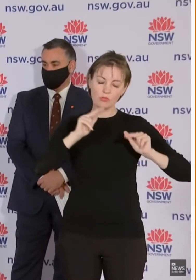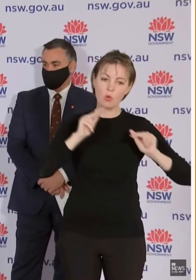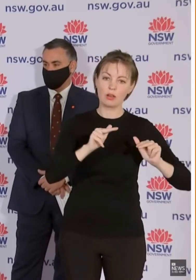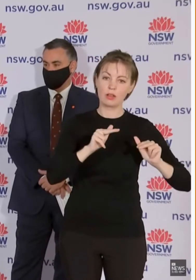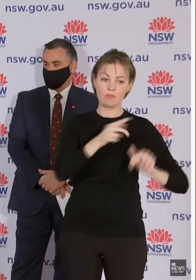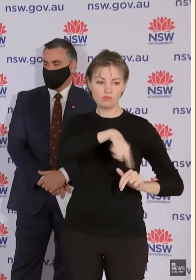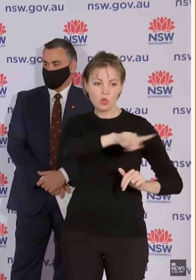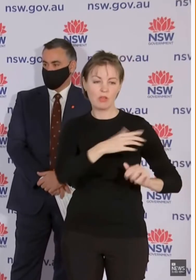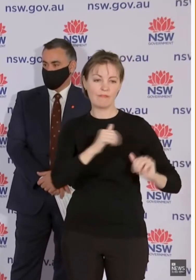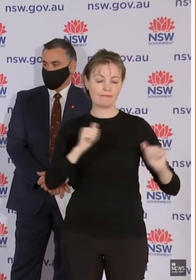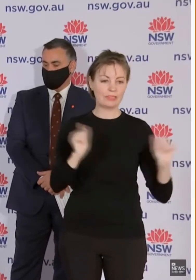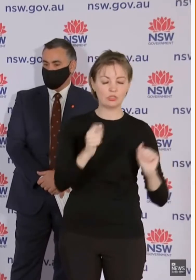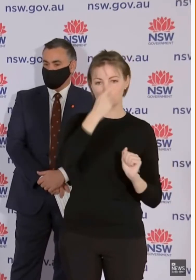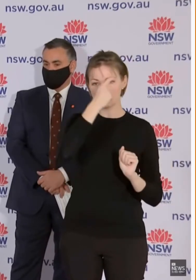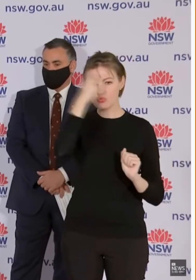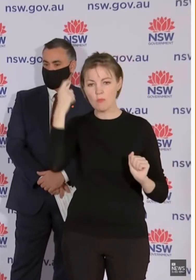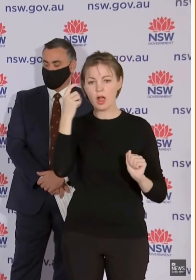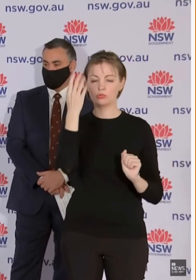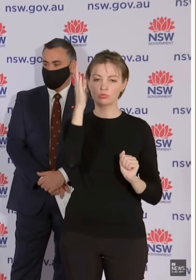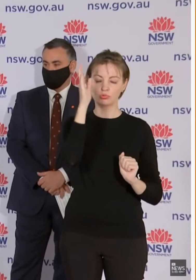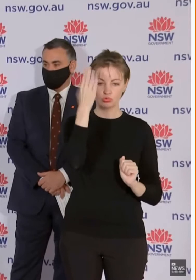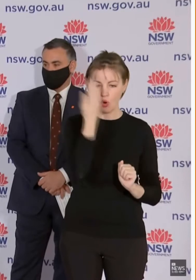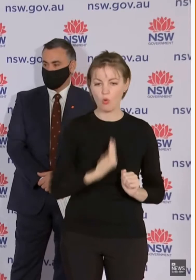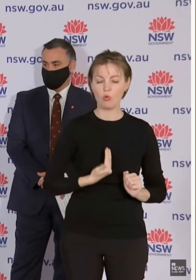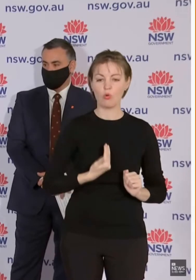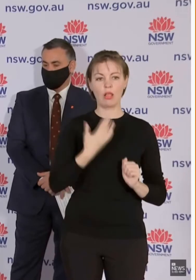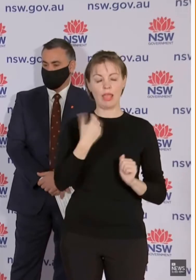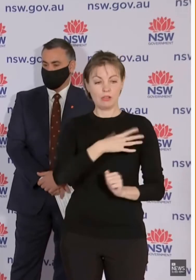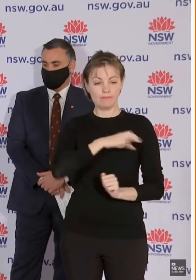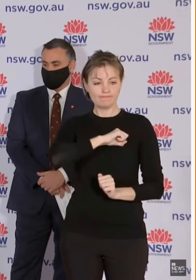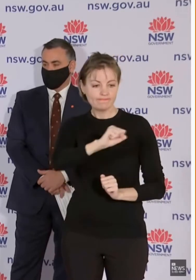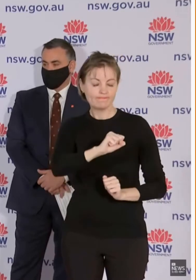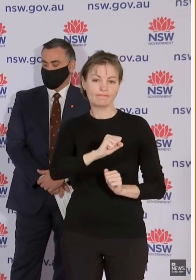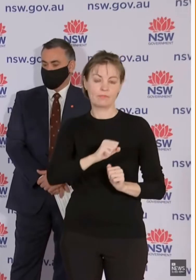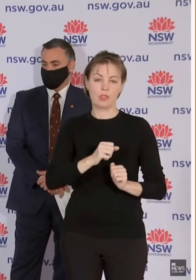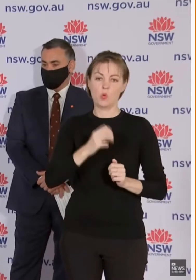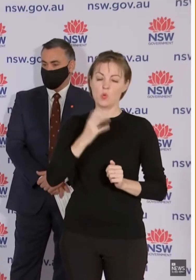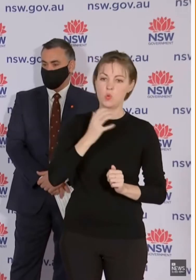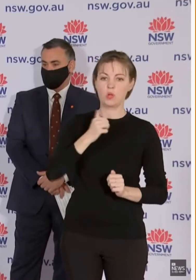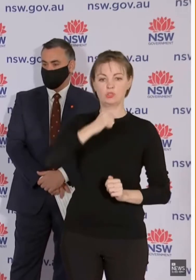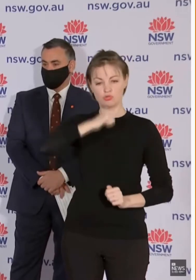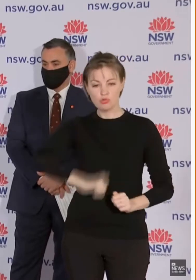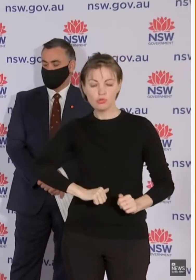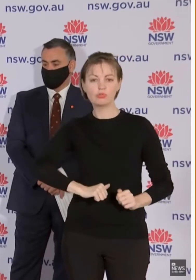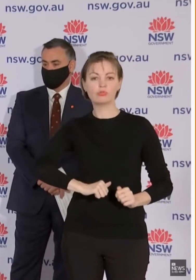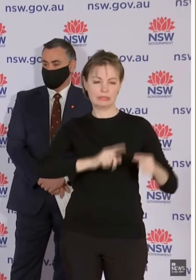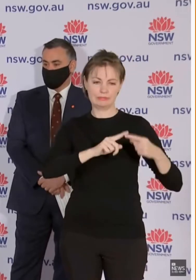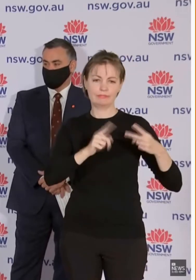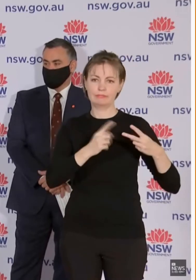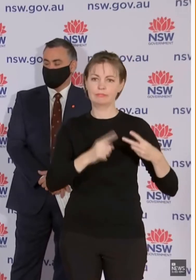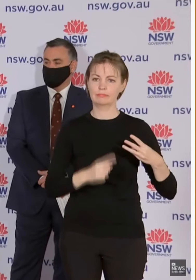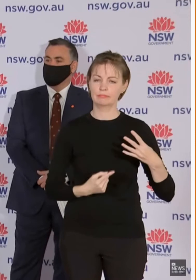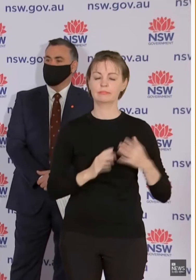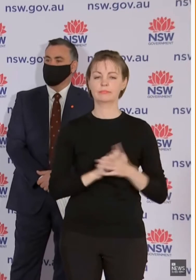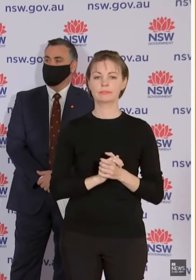trauma, patients who've had strokes, cardiac arrests, major surgery. To keep everyone safe in our